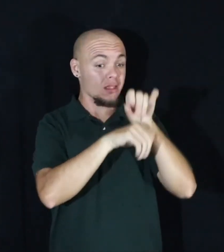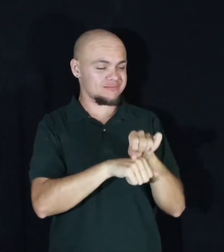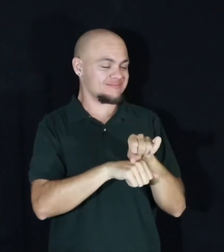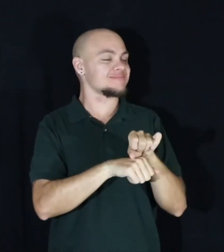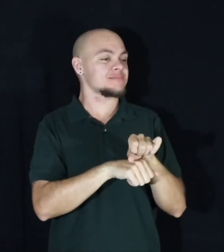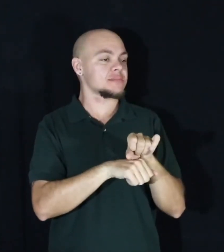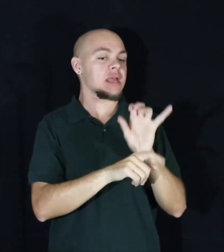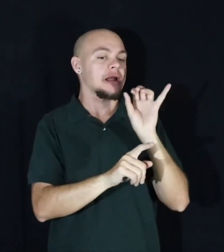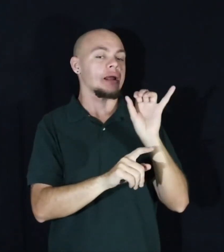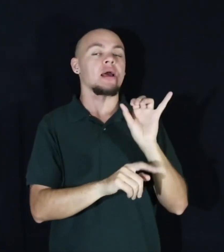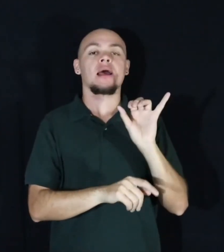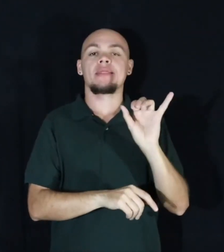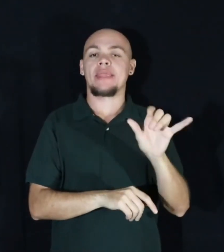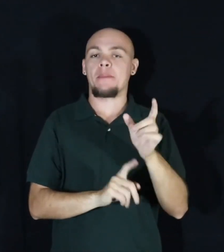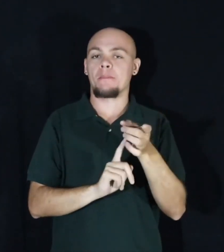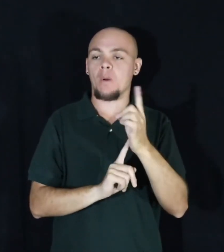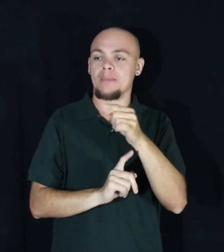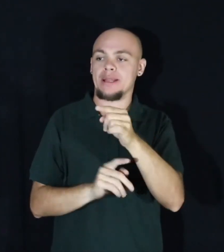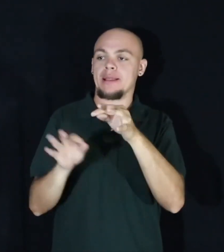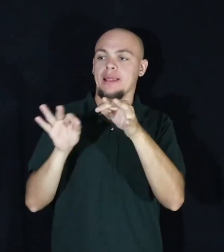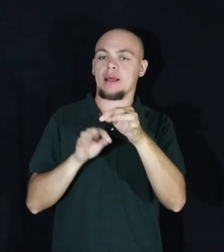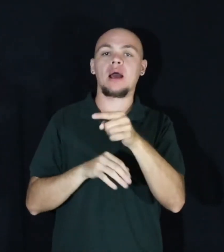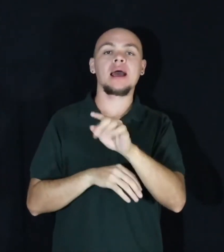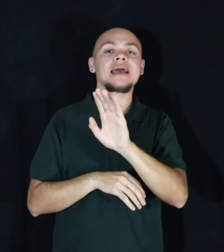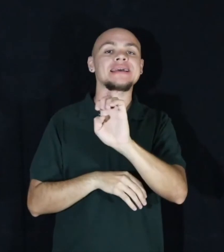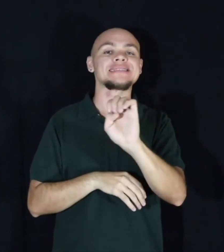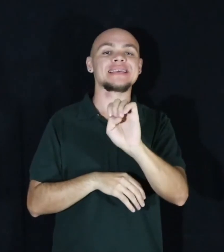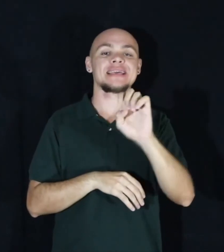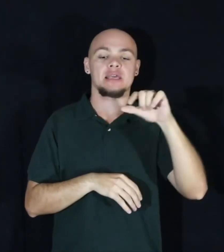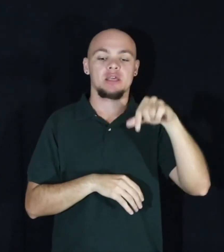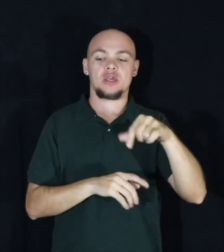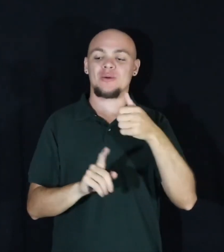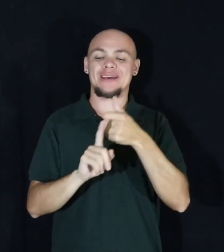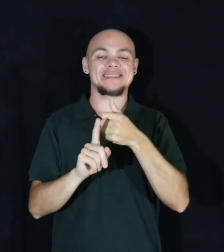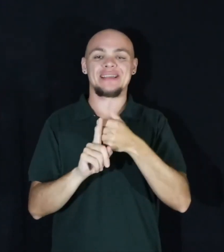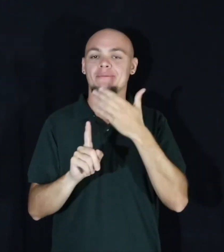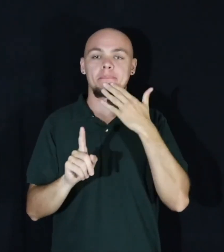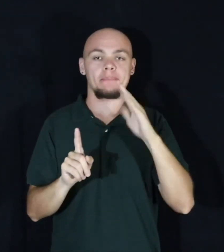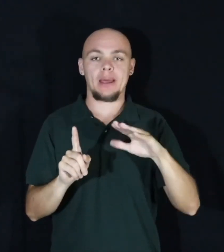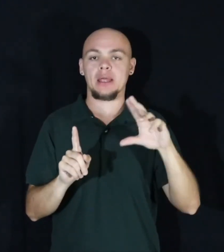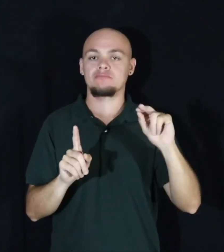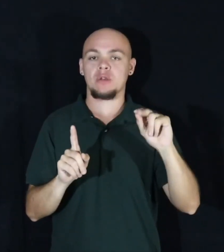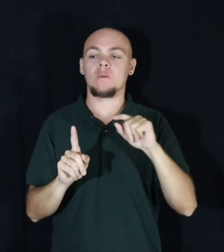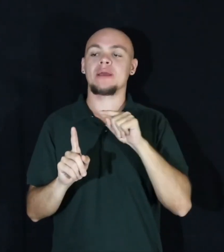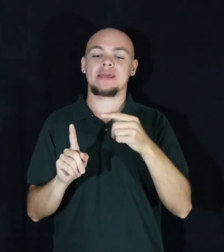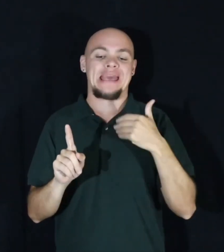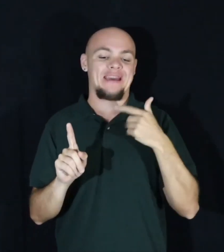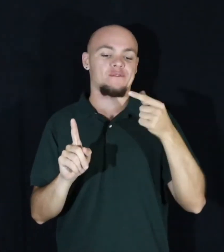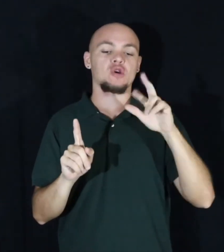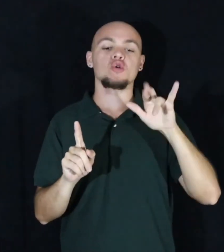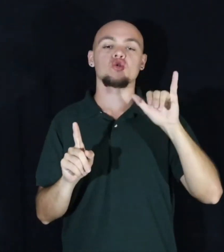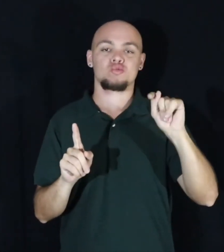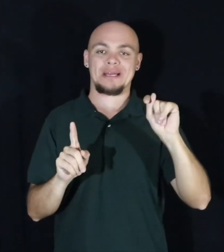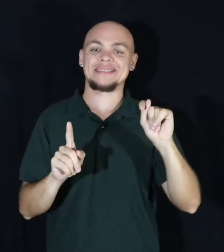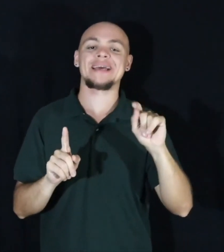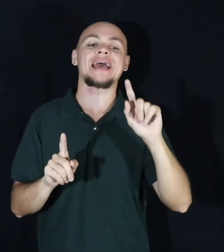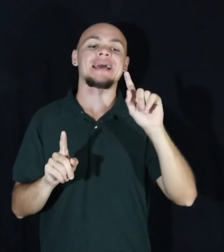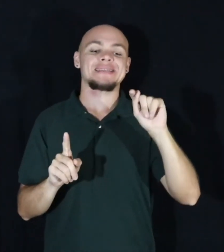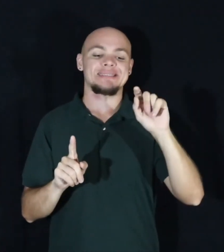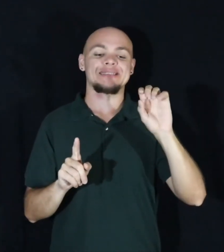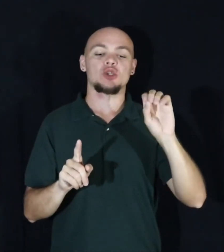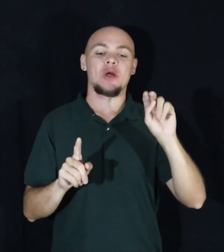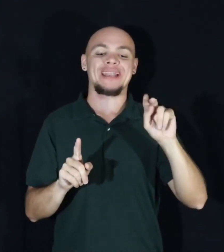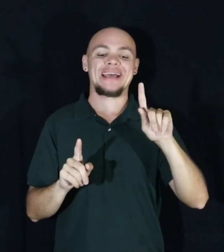then and there, I realized something. Jack's EQ wasn't all that bad. Jack has grit and tenacity, all of which